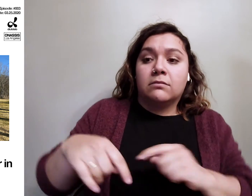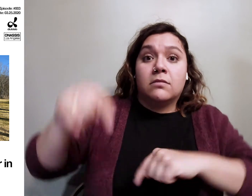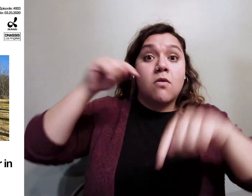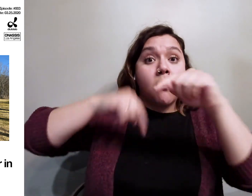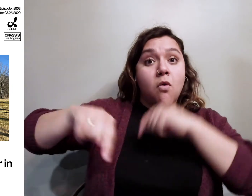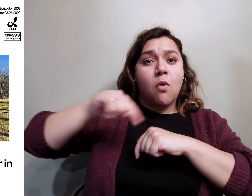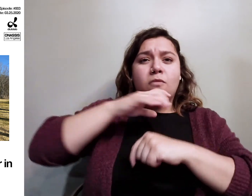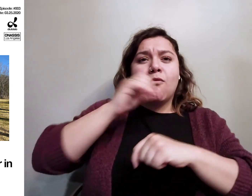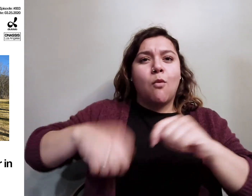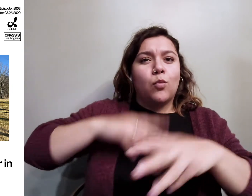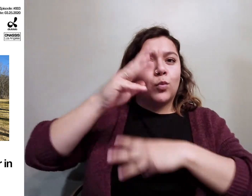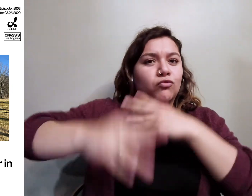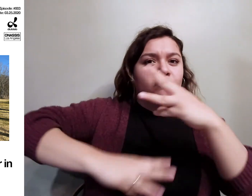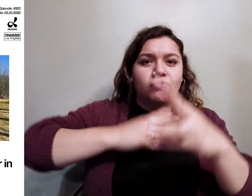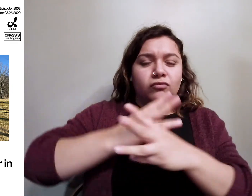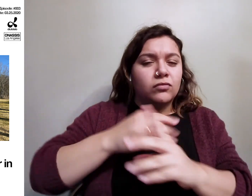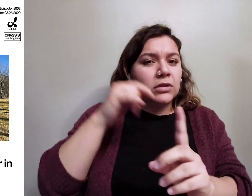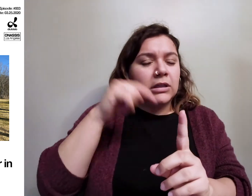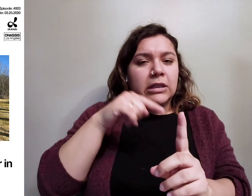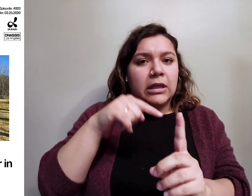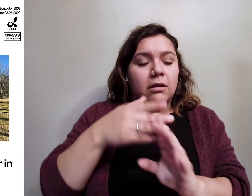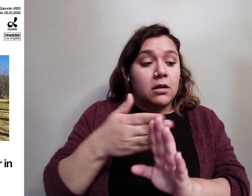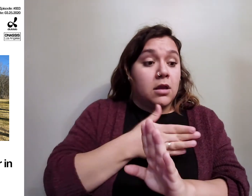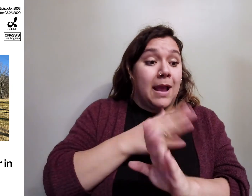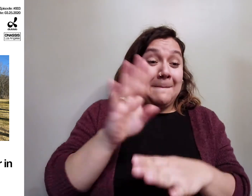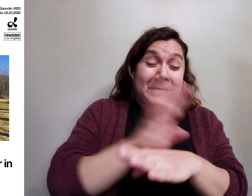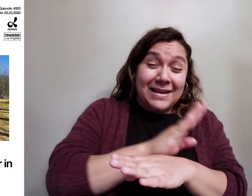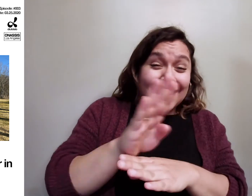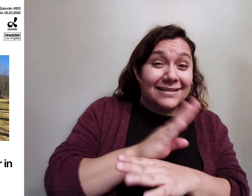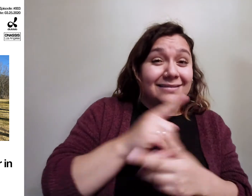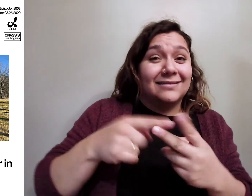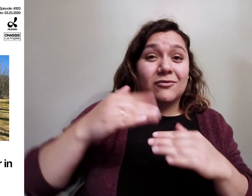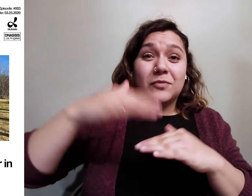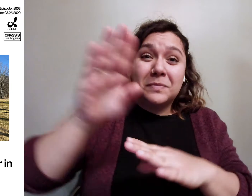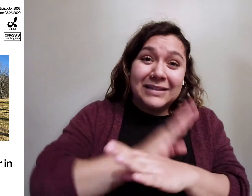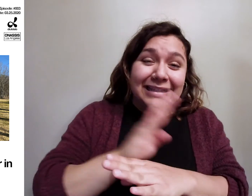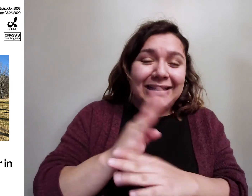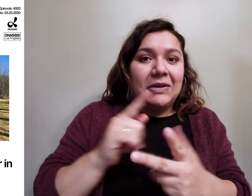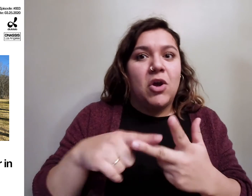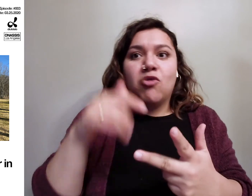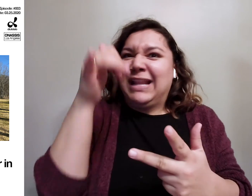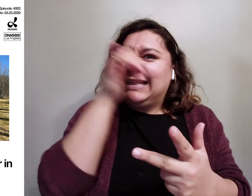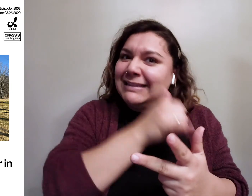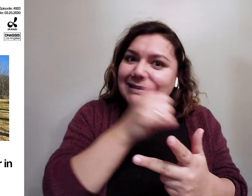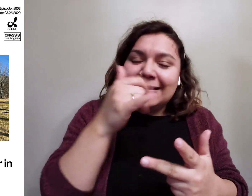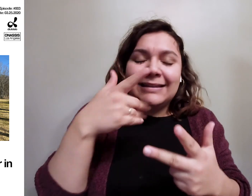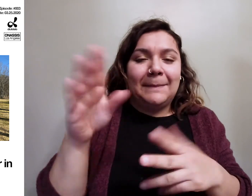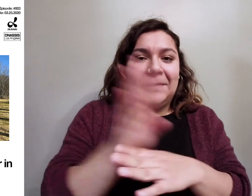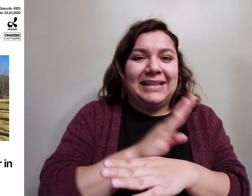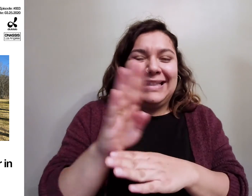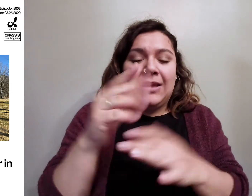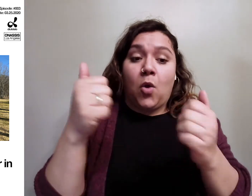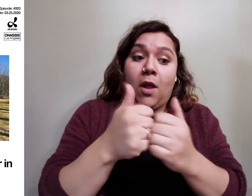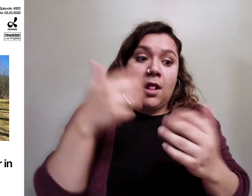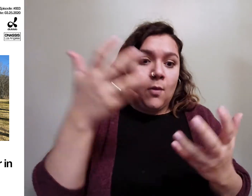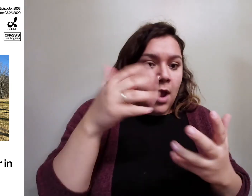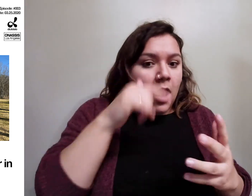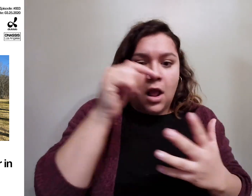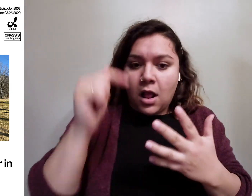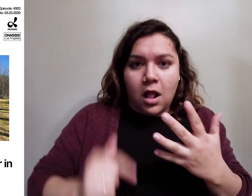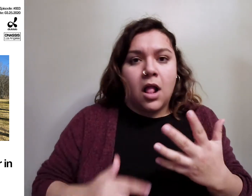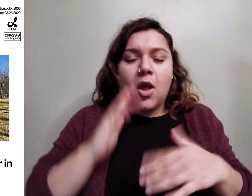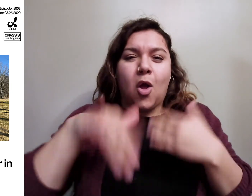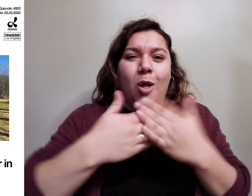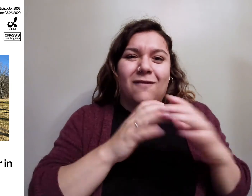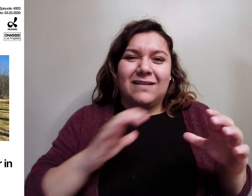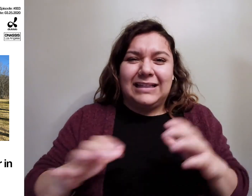activities. And there's a sense of, if we could know what was wonderful about this, which is